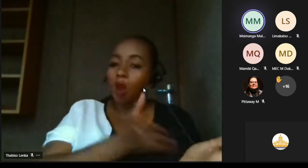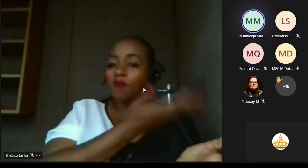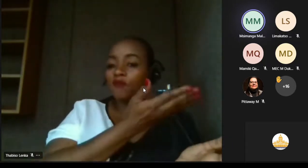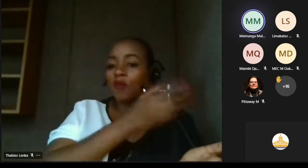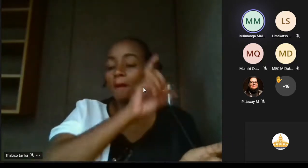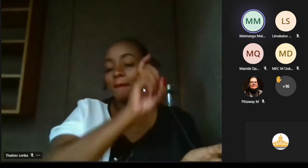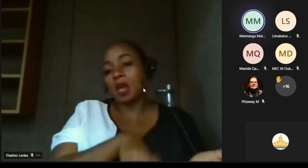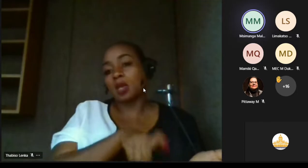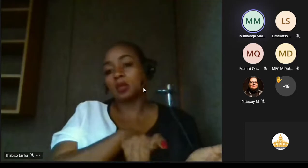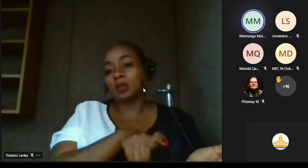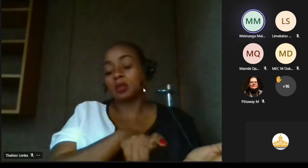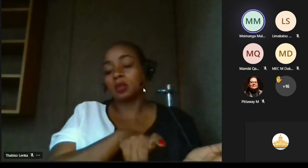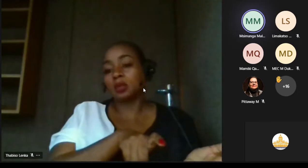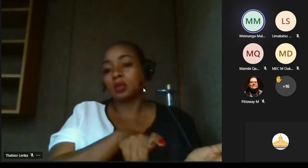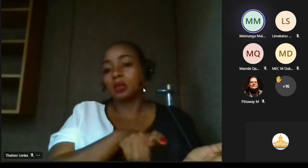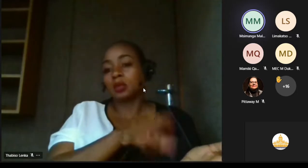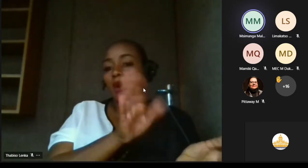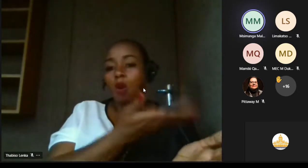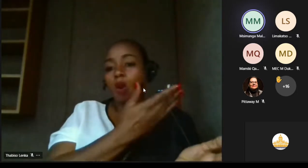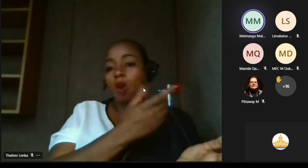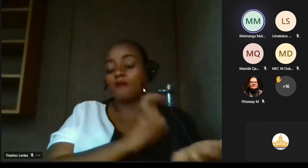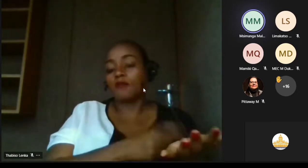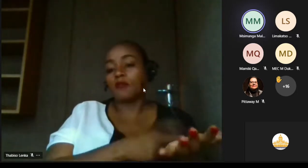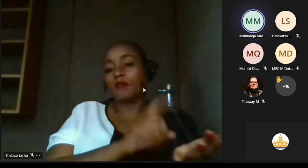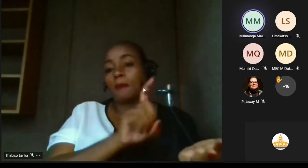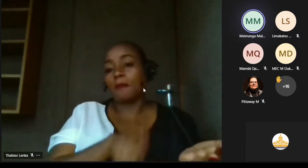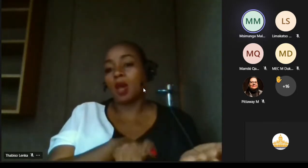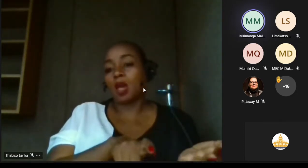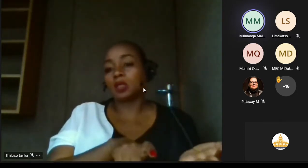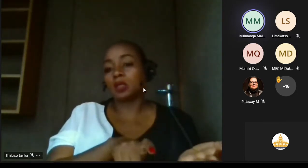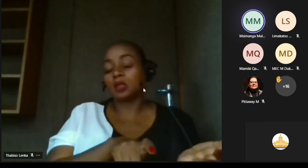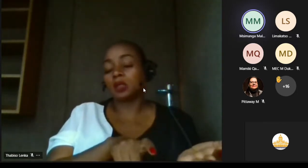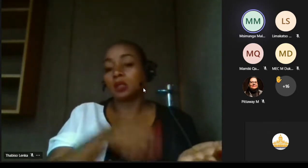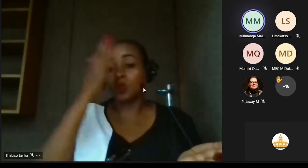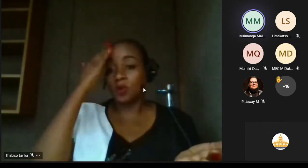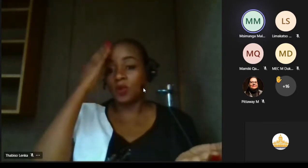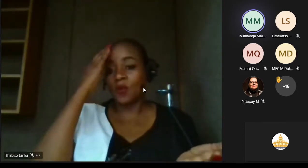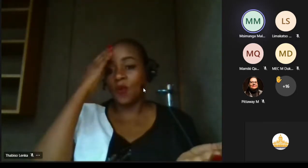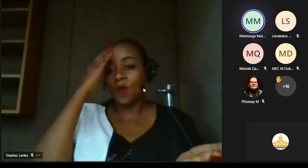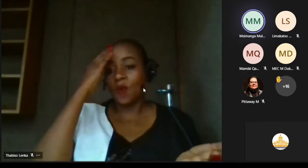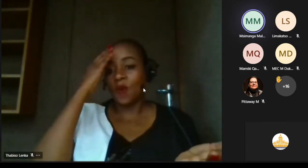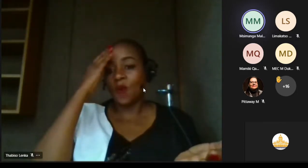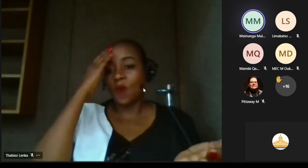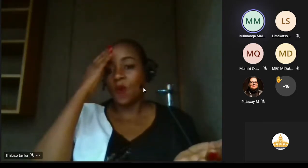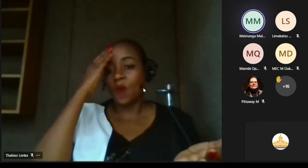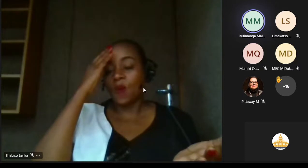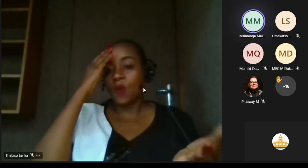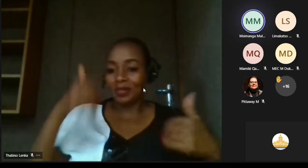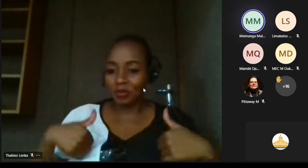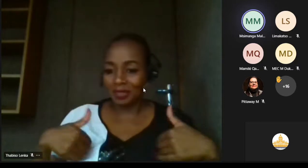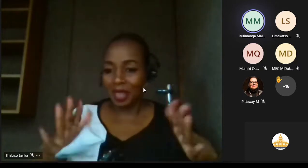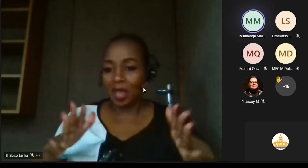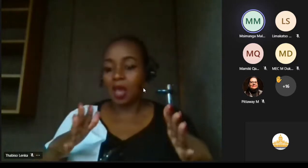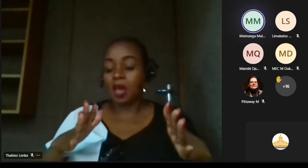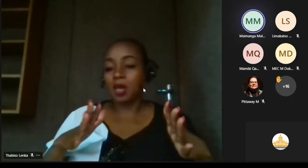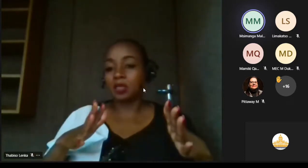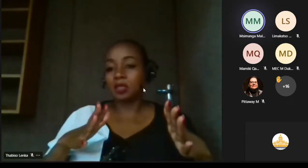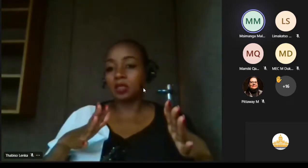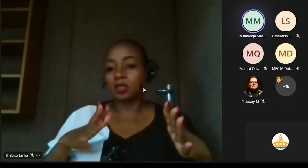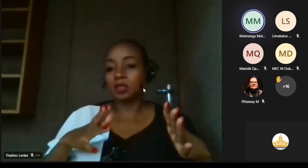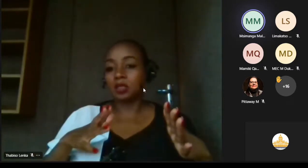irrecoverable debt se behellwe ka thoko se hlakolwe re tsebe ga re na sekoloto se sa mofuto jwalo re qale gone clean slate. Challenge